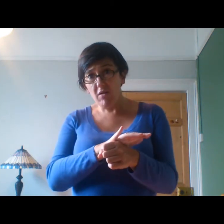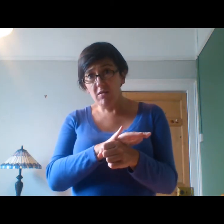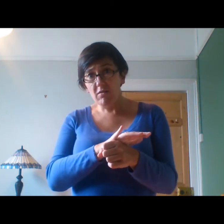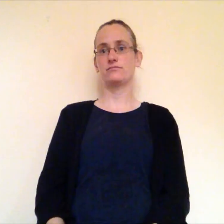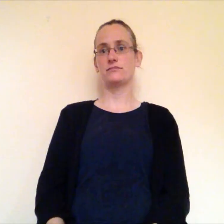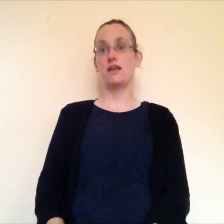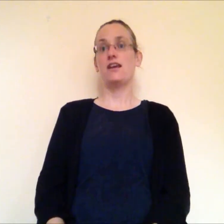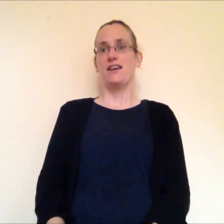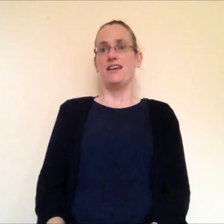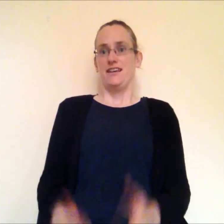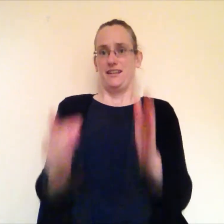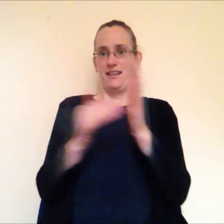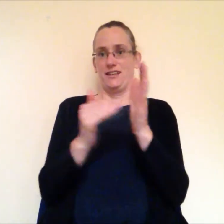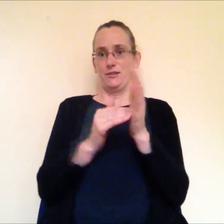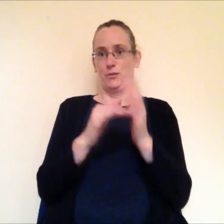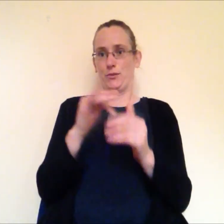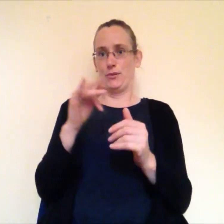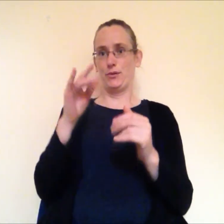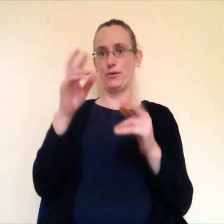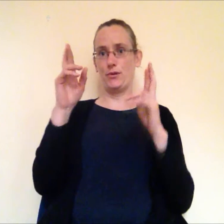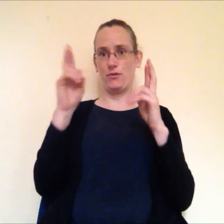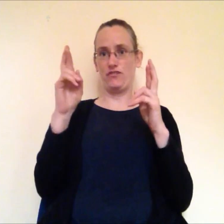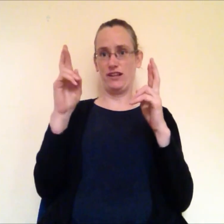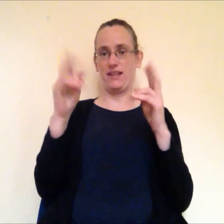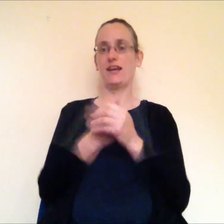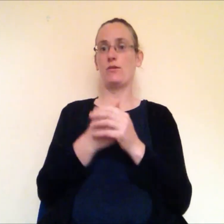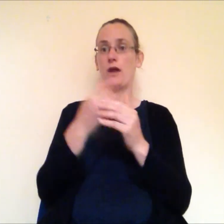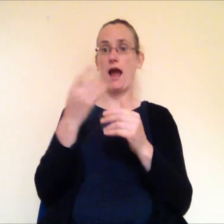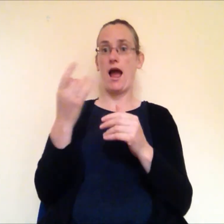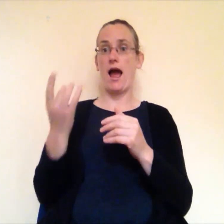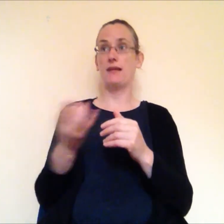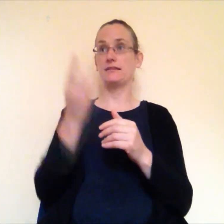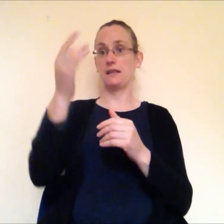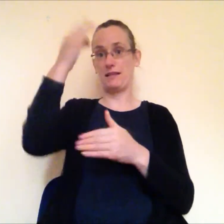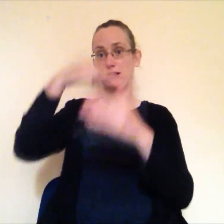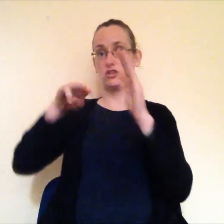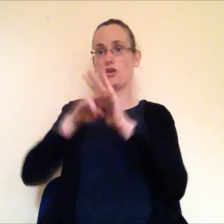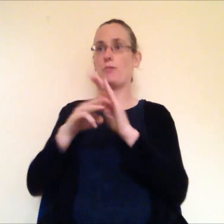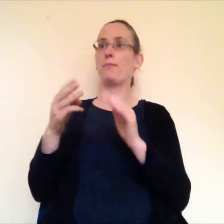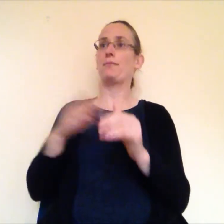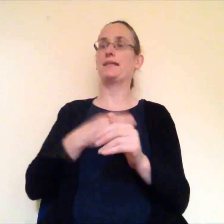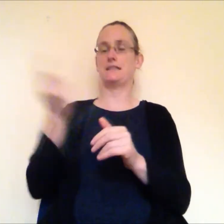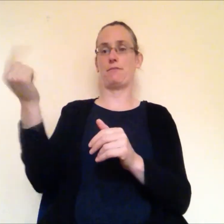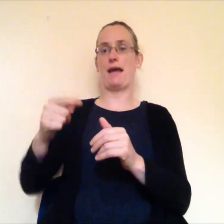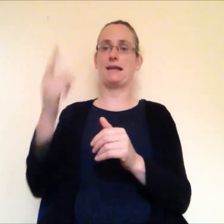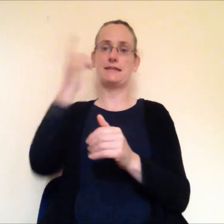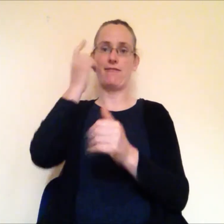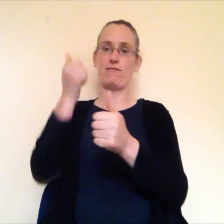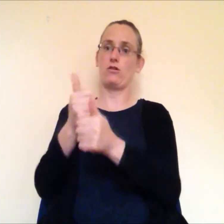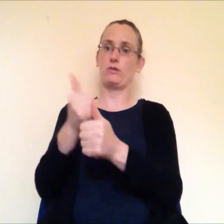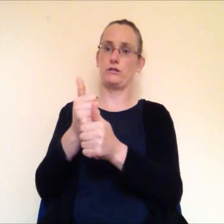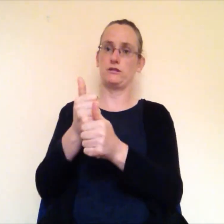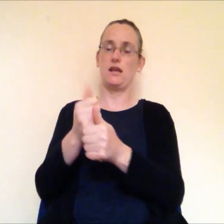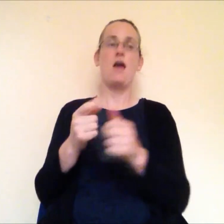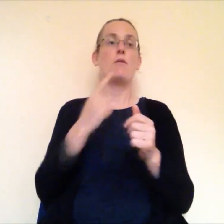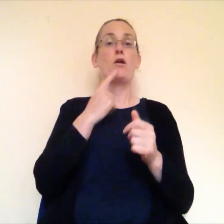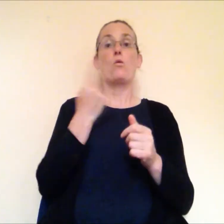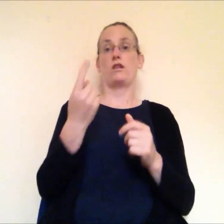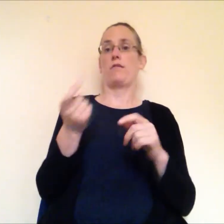we're asking him to make it a priority to restore the funding. And we've asked, you know what's one of the best things though, if you